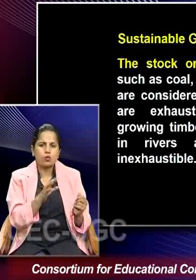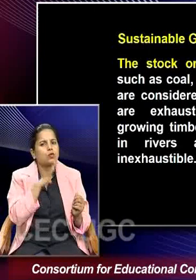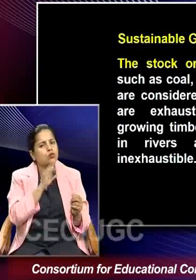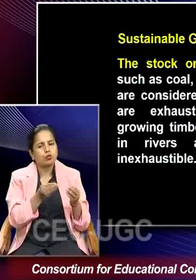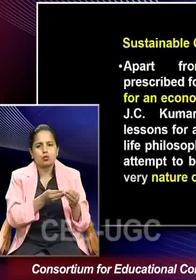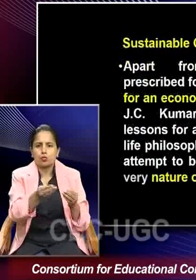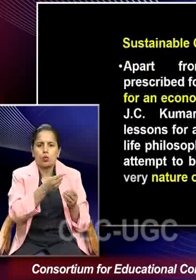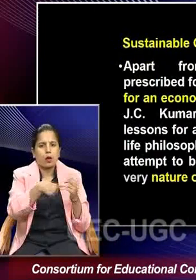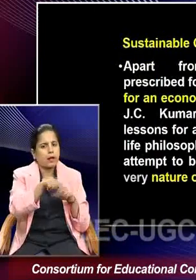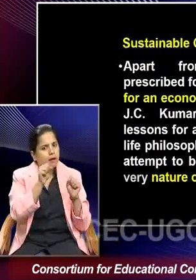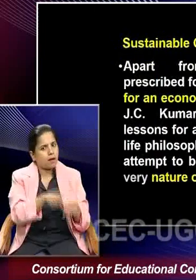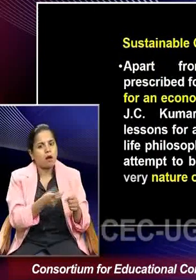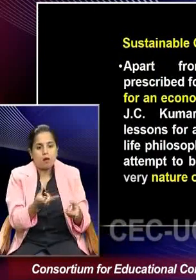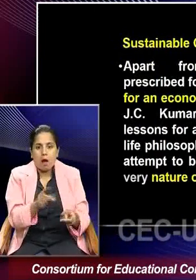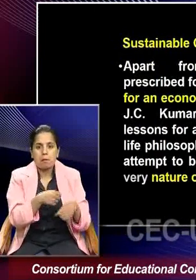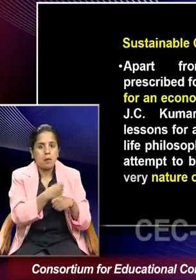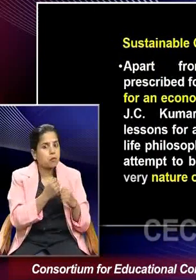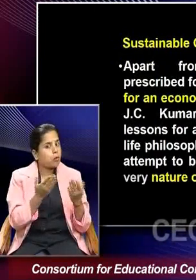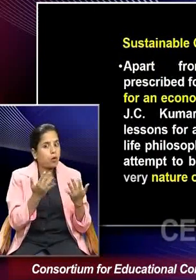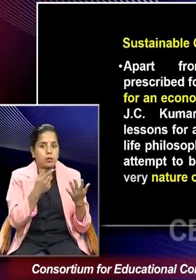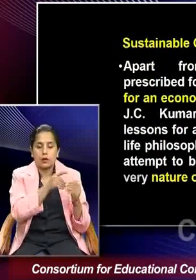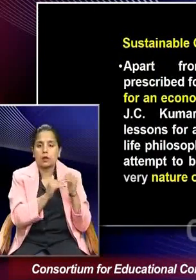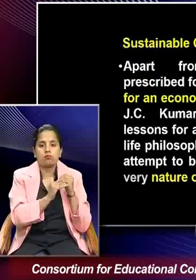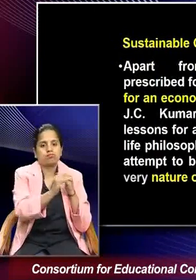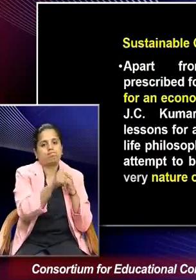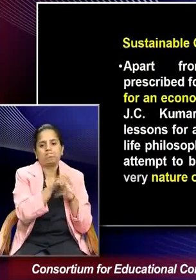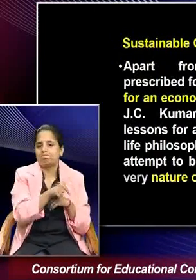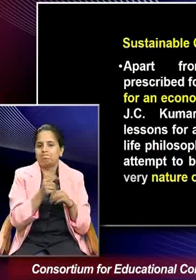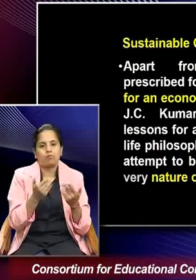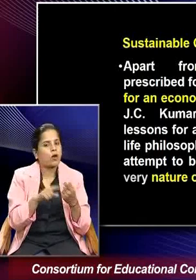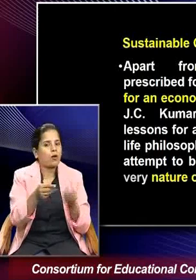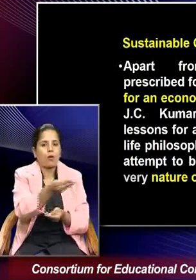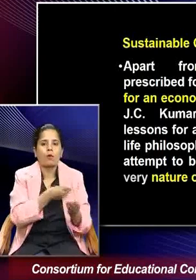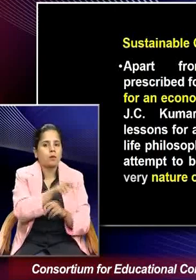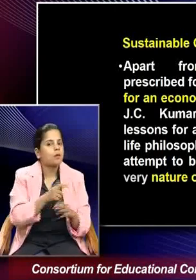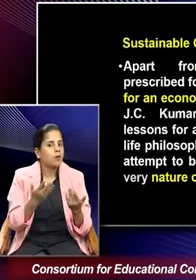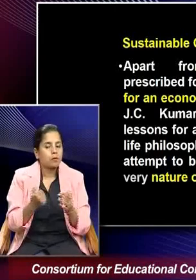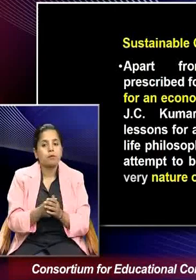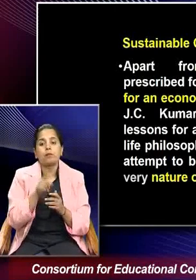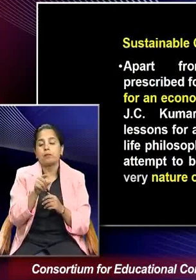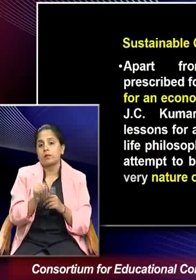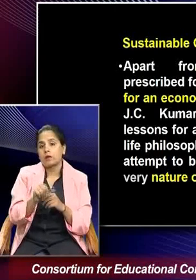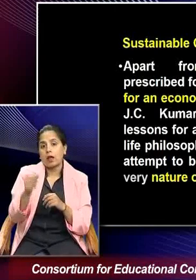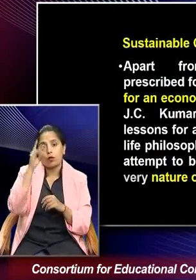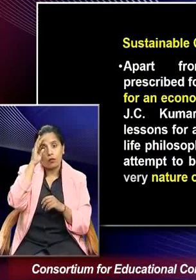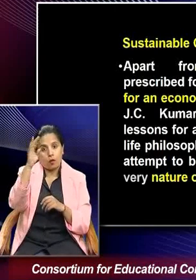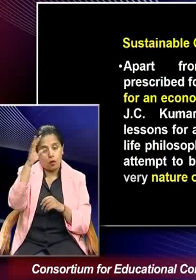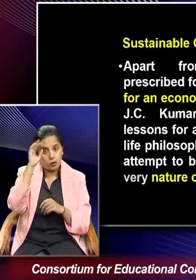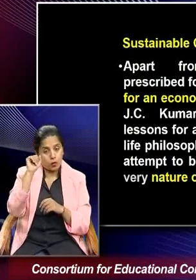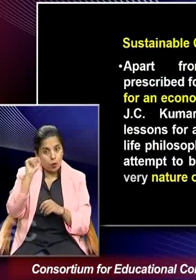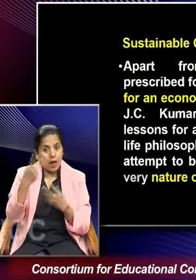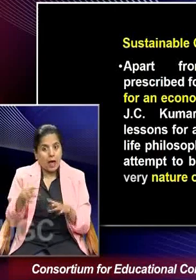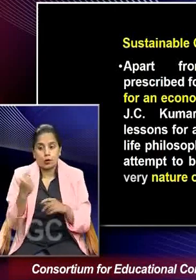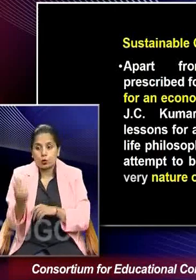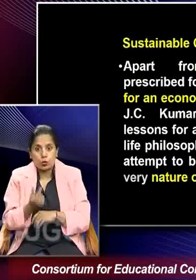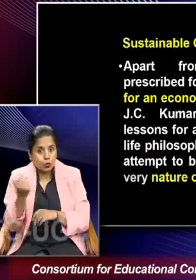exhaustible. So they will not lead to a sustainable economy. Apart from philosophy of